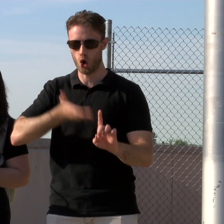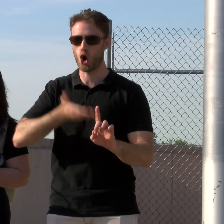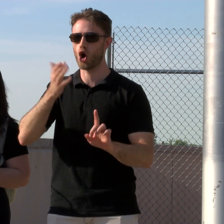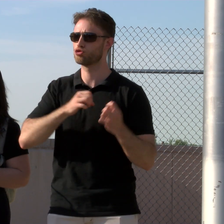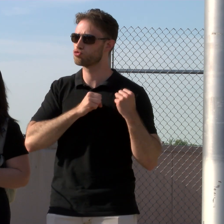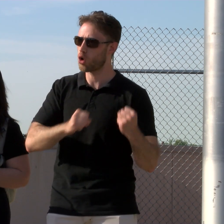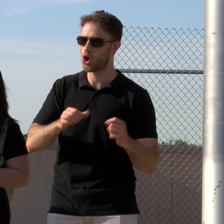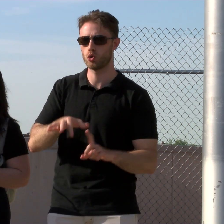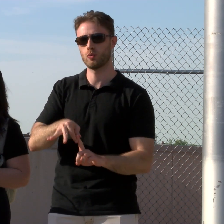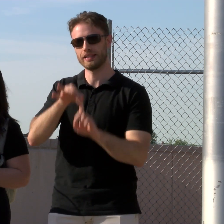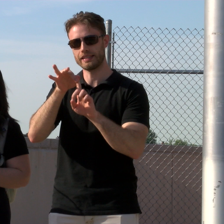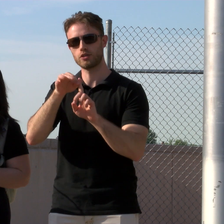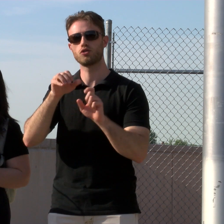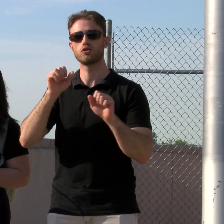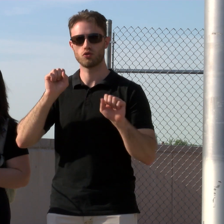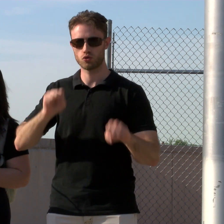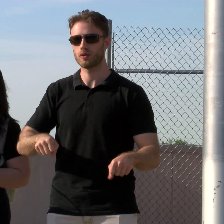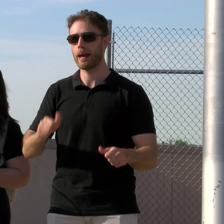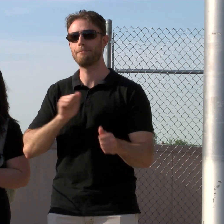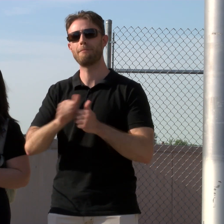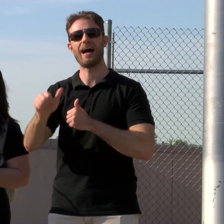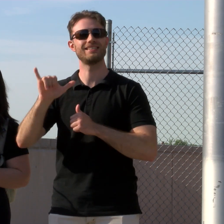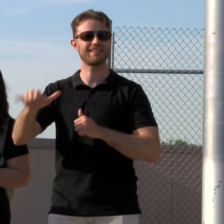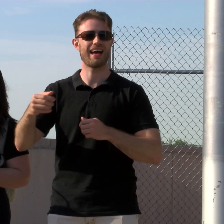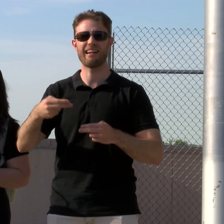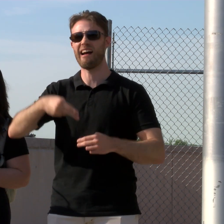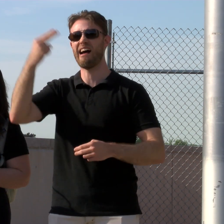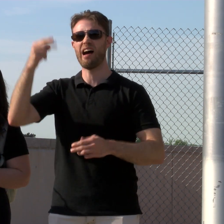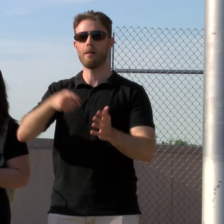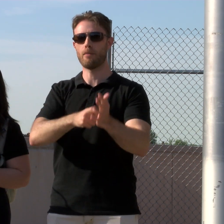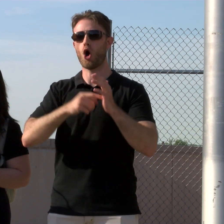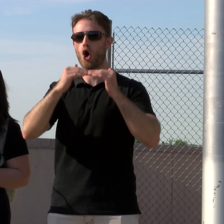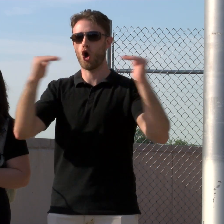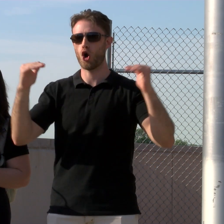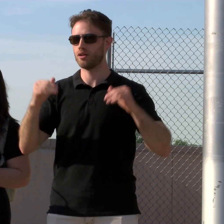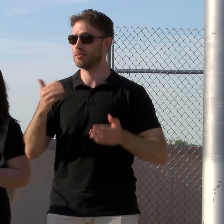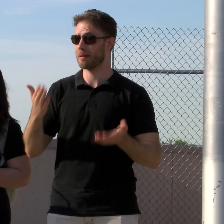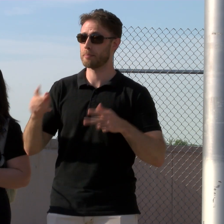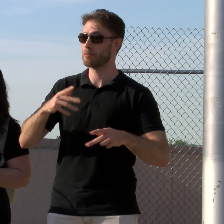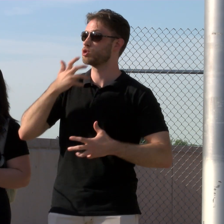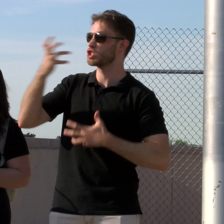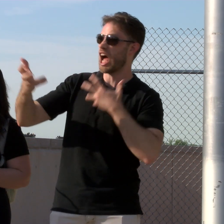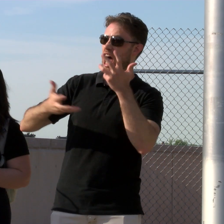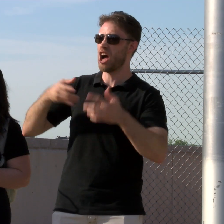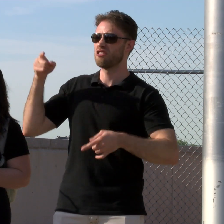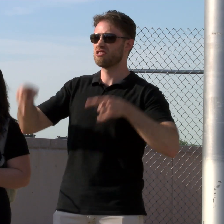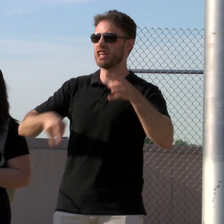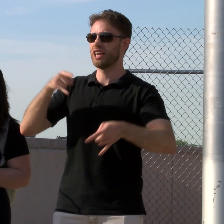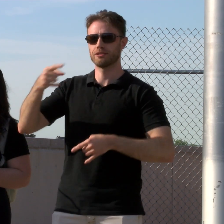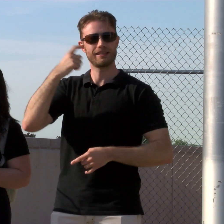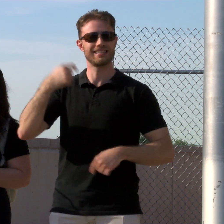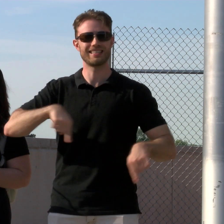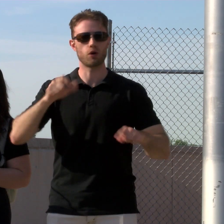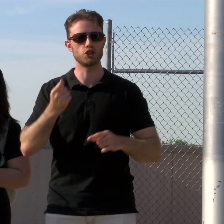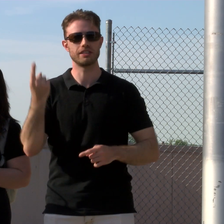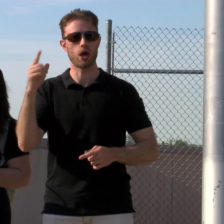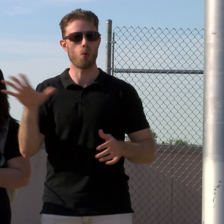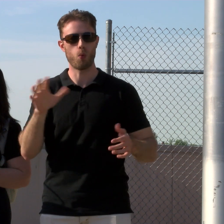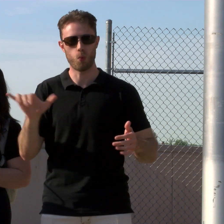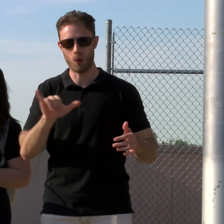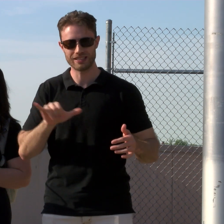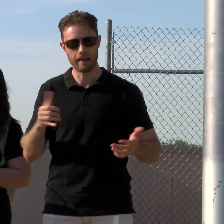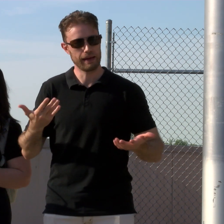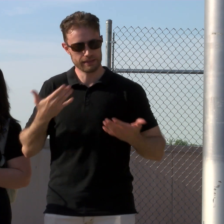are strong and unique. You can pass that high bar. Although people may shout and people may jeer, it's because they don't get what it's like to be